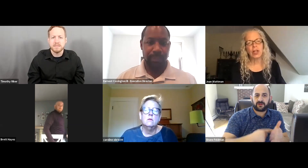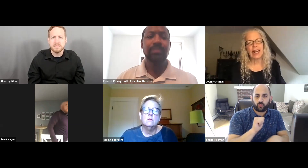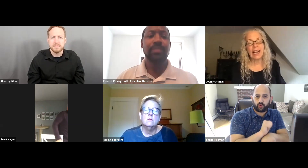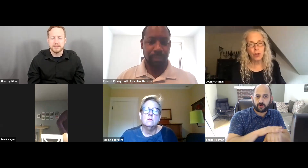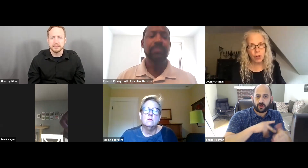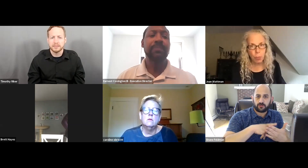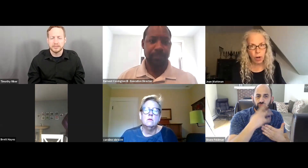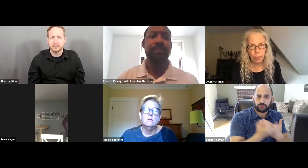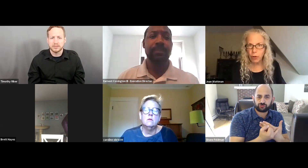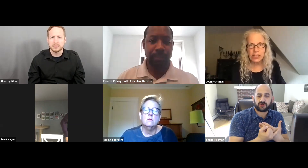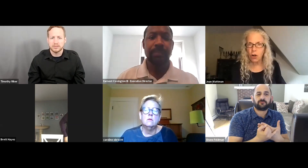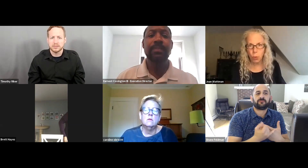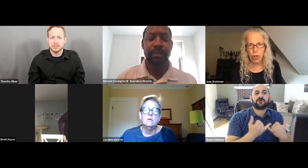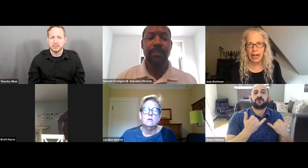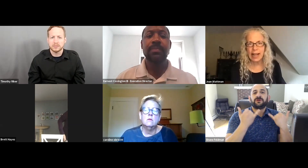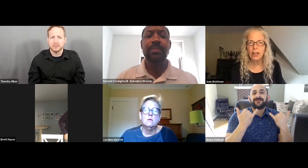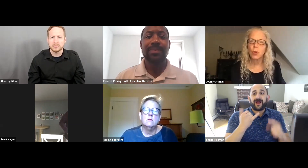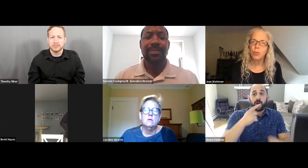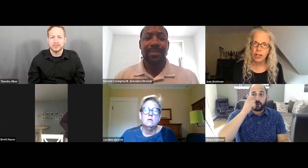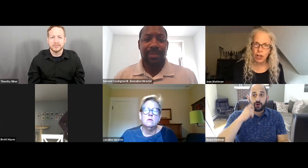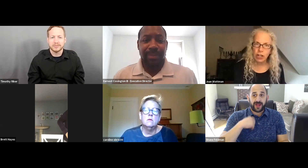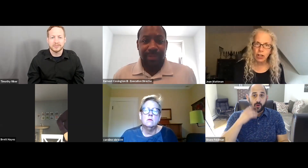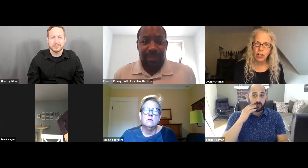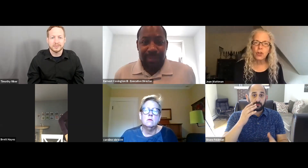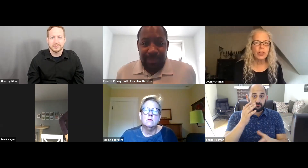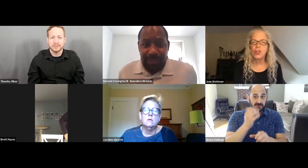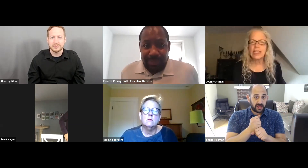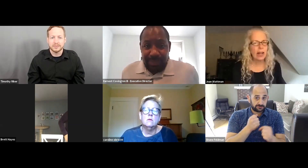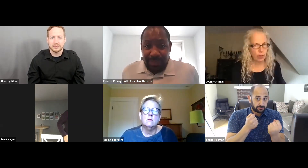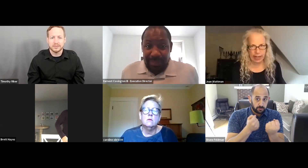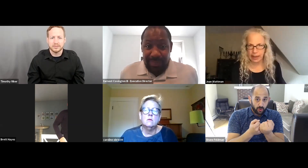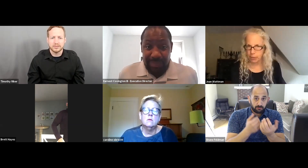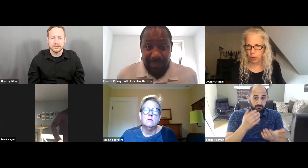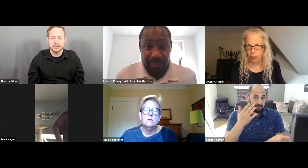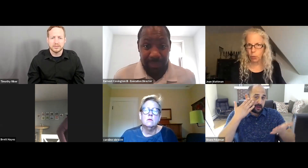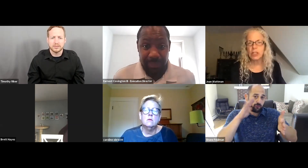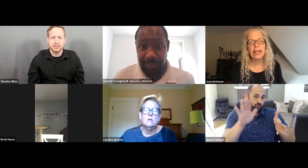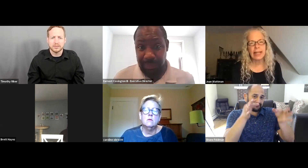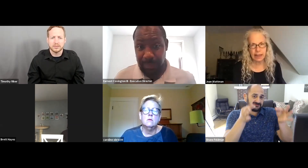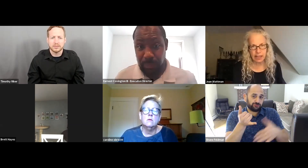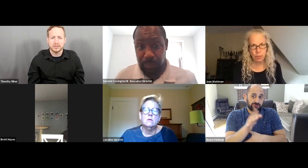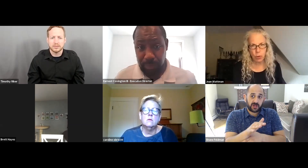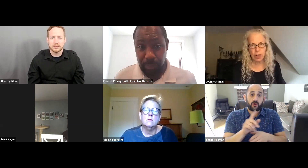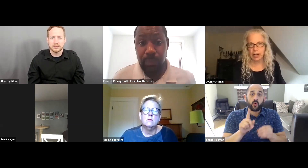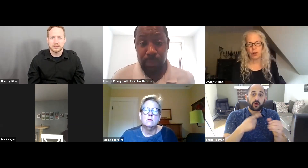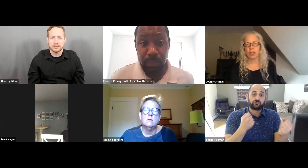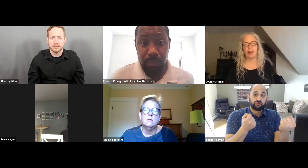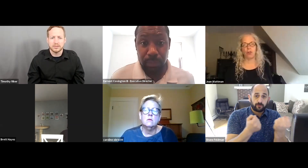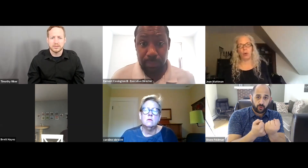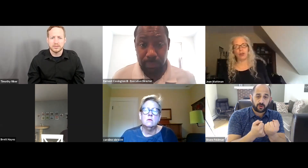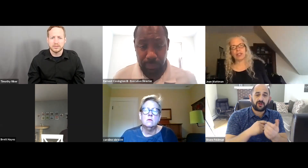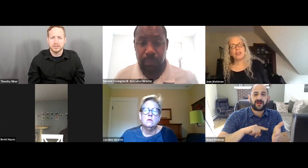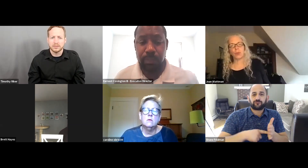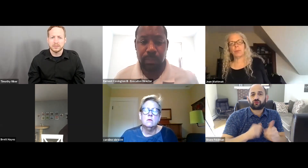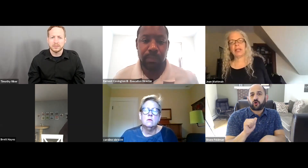make sure that I had your support before I started working on the actual project. So it's just an outline at this point. Once I get the support, and of course, I don't